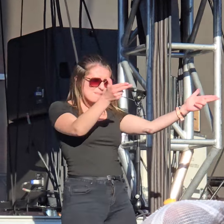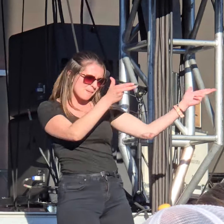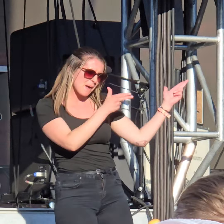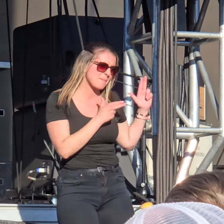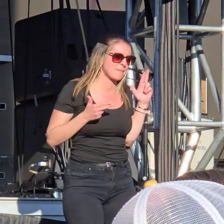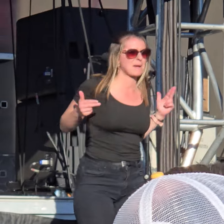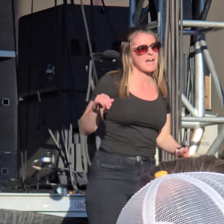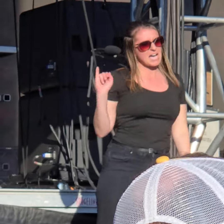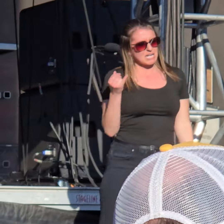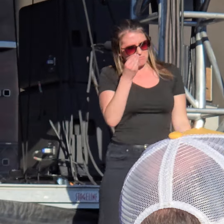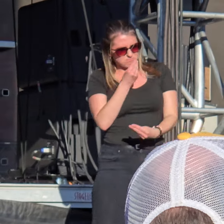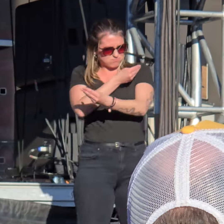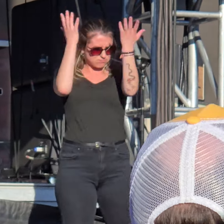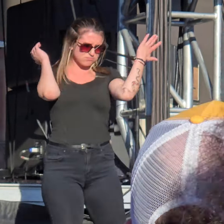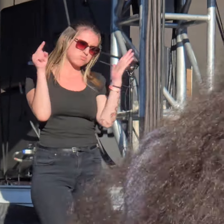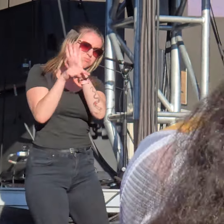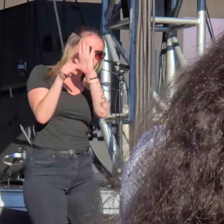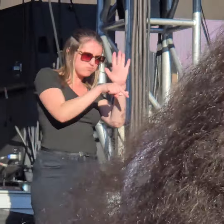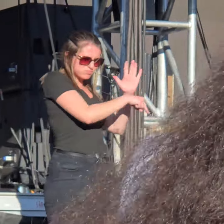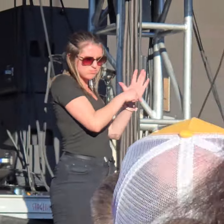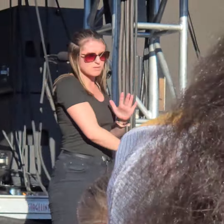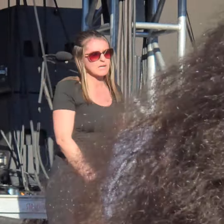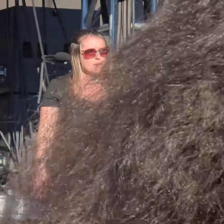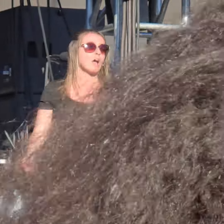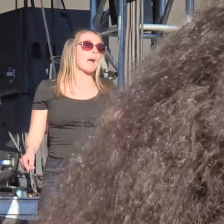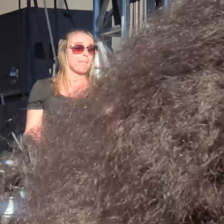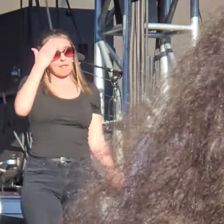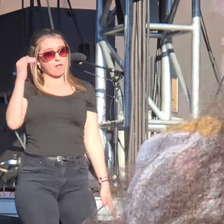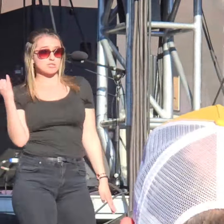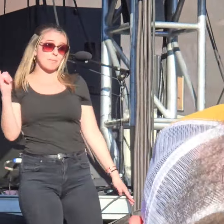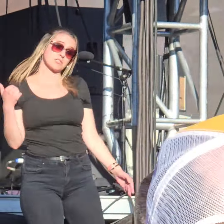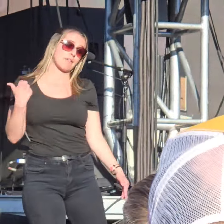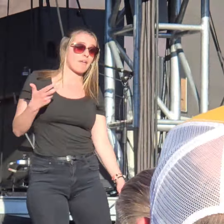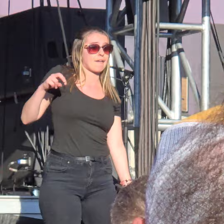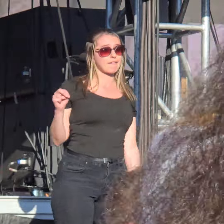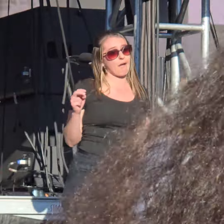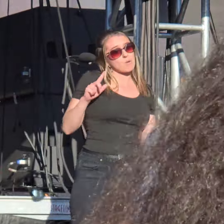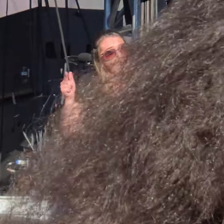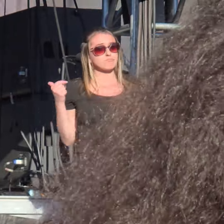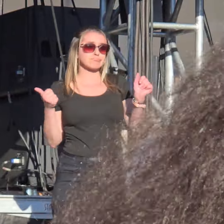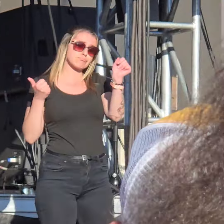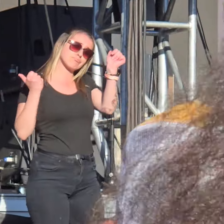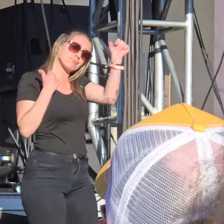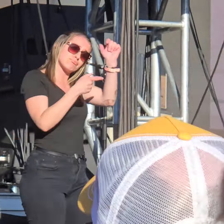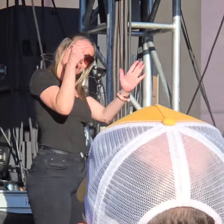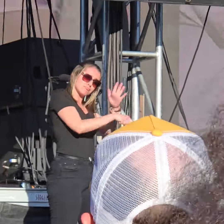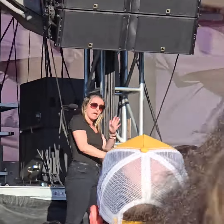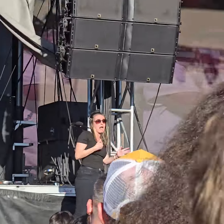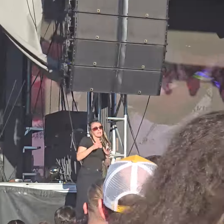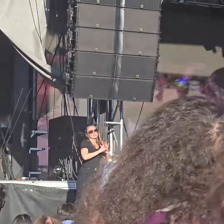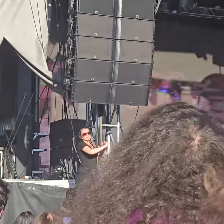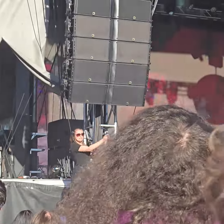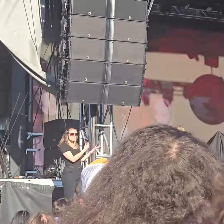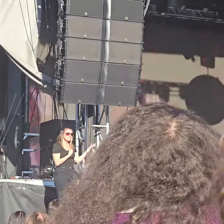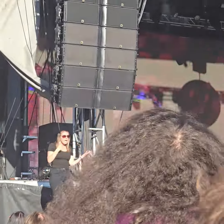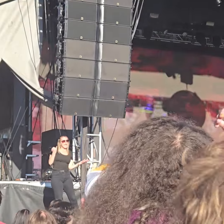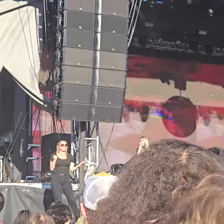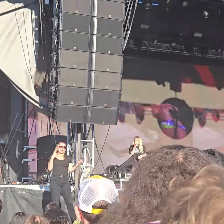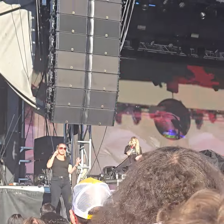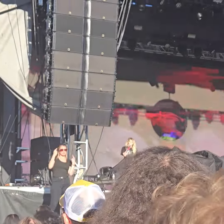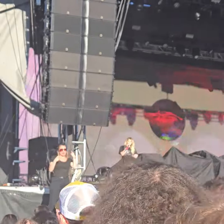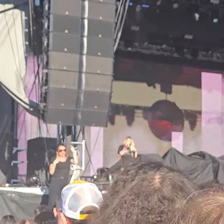This is not a good thing, it's not what I'm saying We'll on the train, we can't get out of We can't even feel me, but that's not why We can't go,